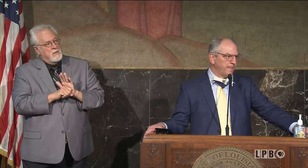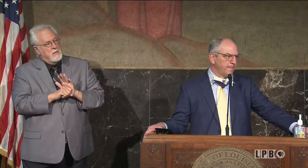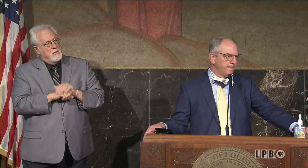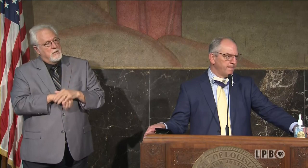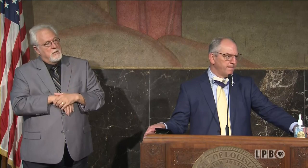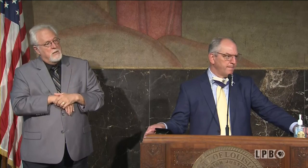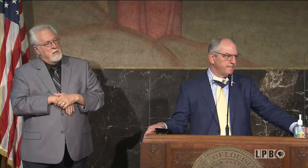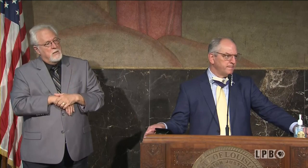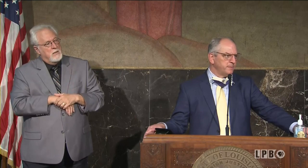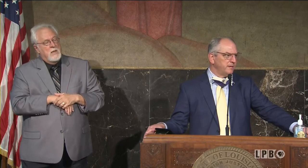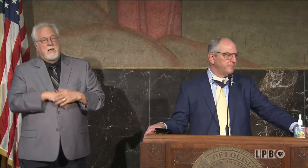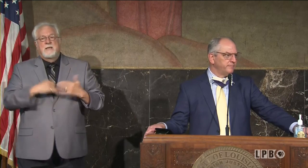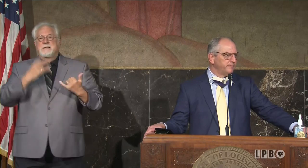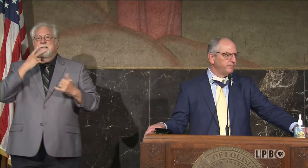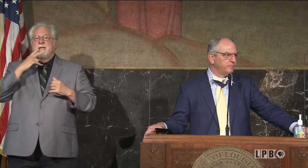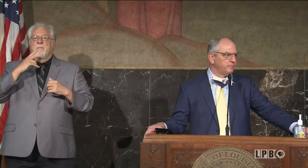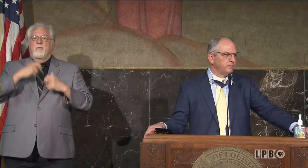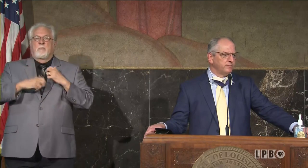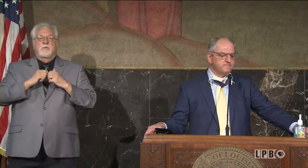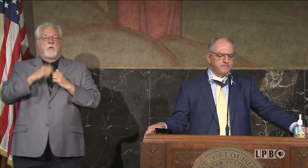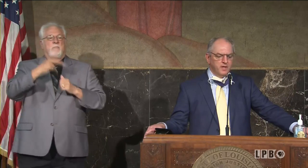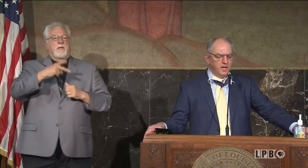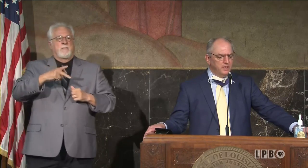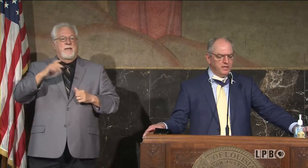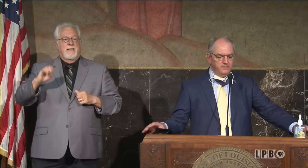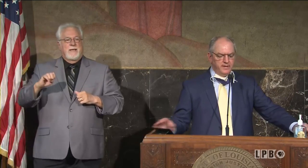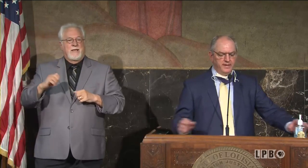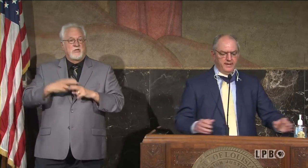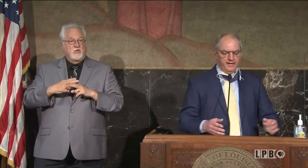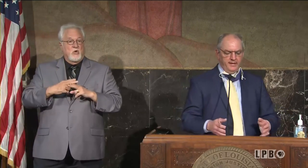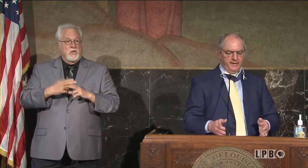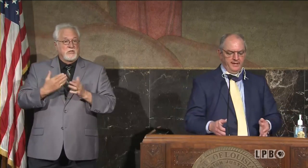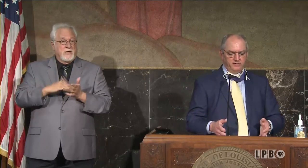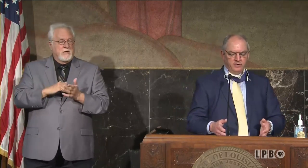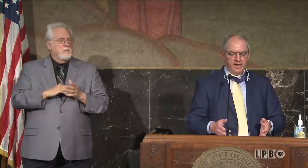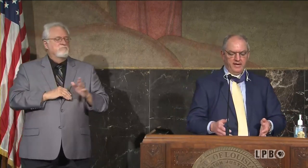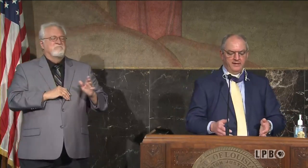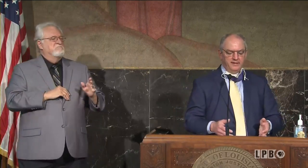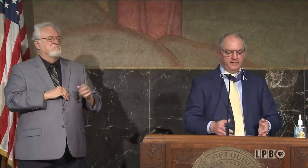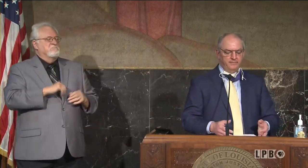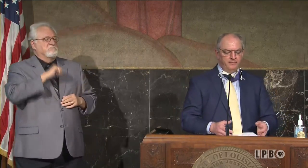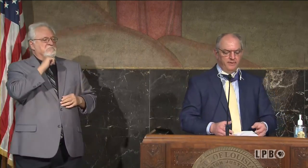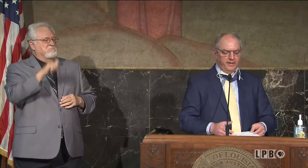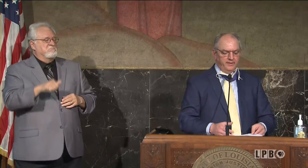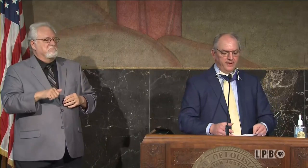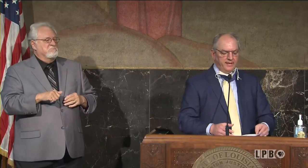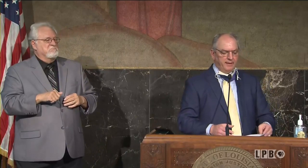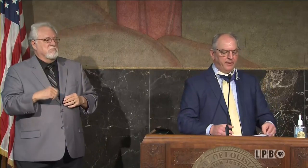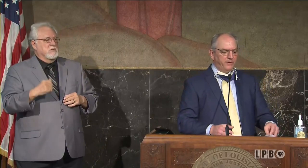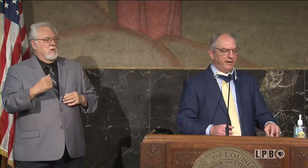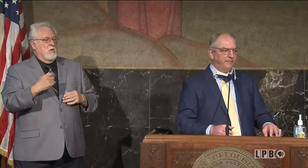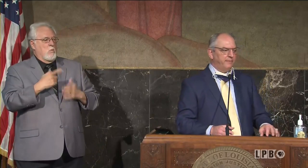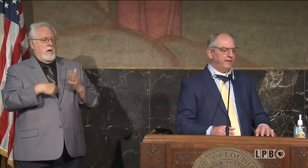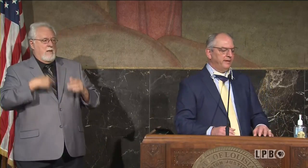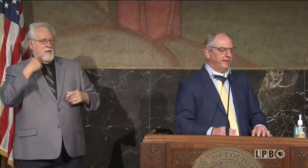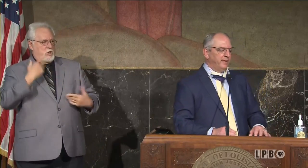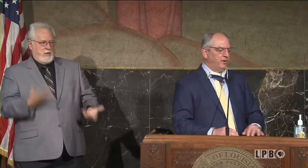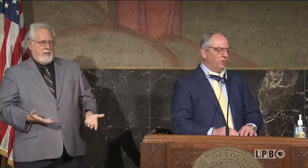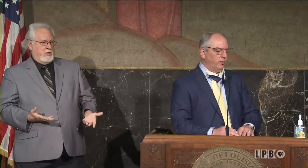about PPE shortages again. Yeah. Is that anything you're hearing? No, it's not anything that I'm hearing